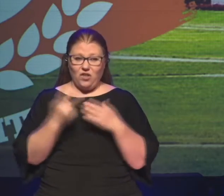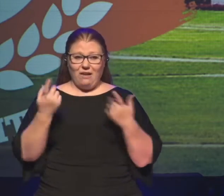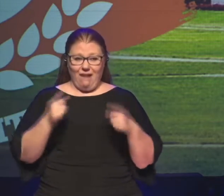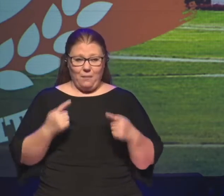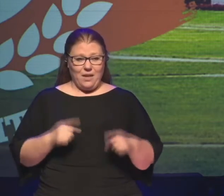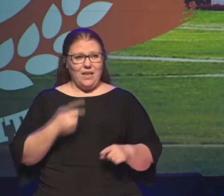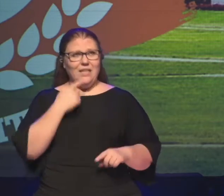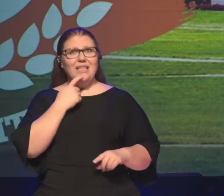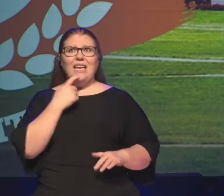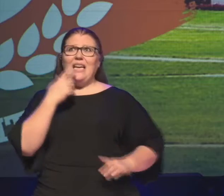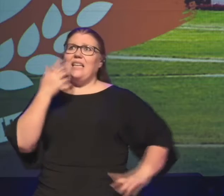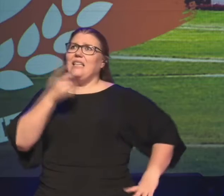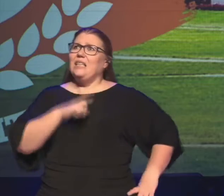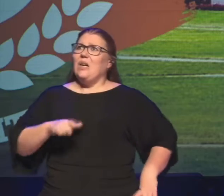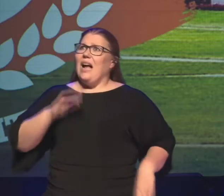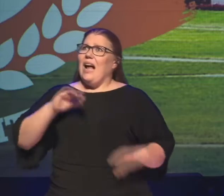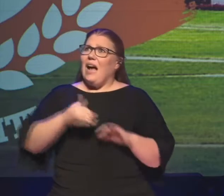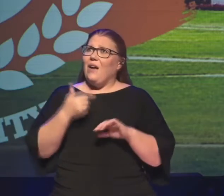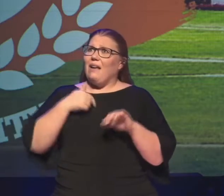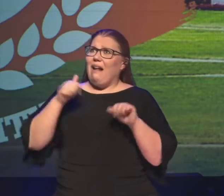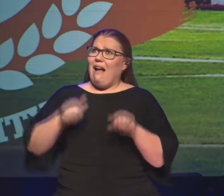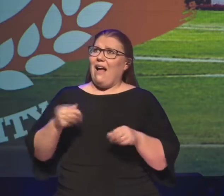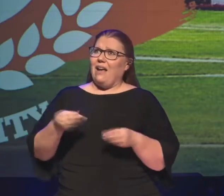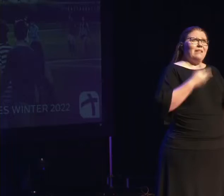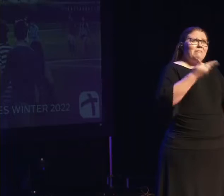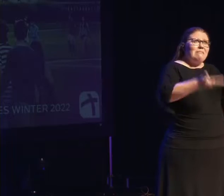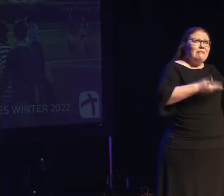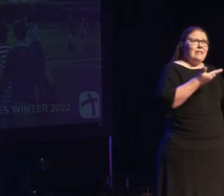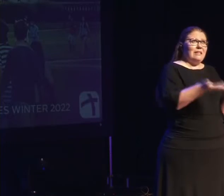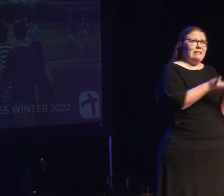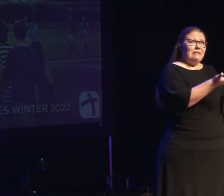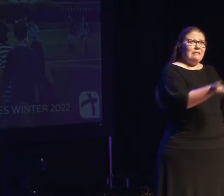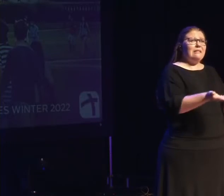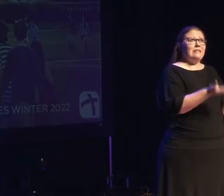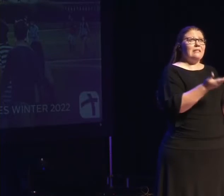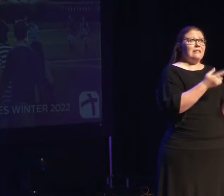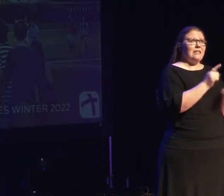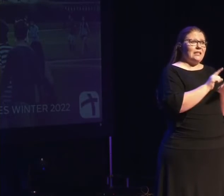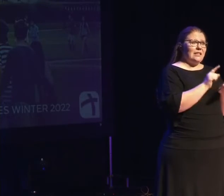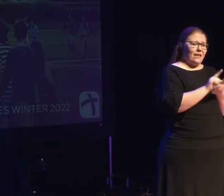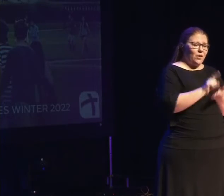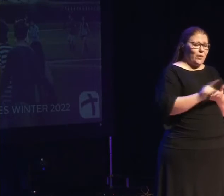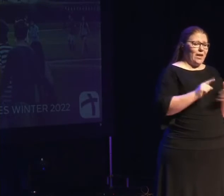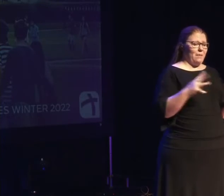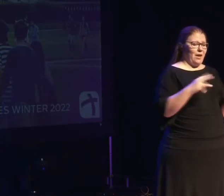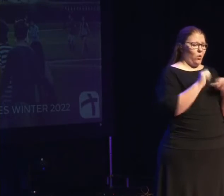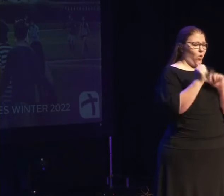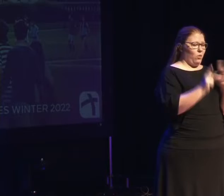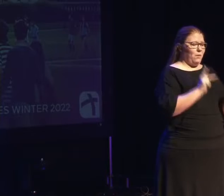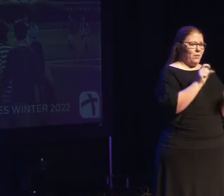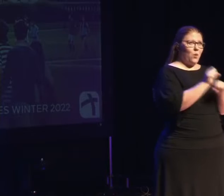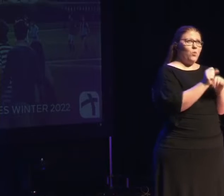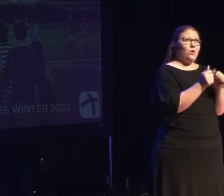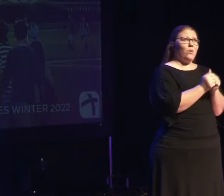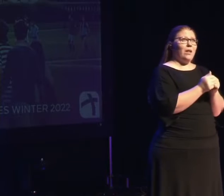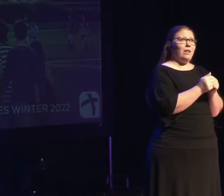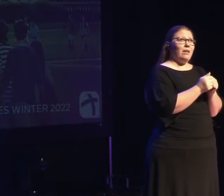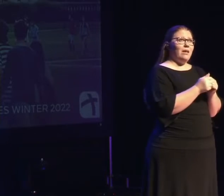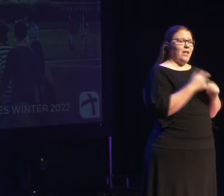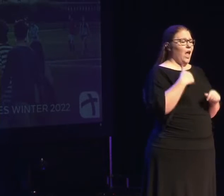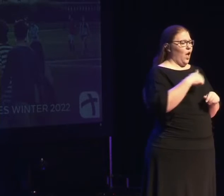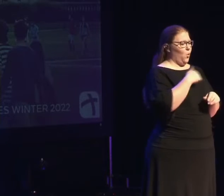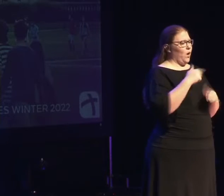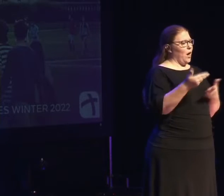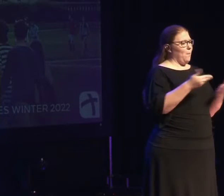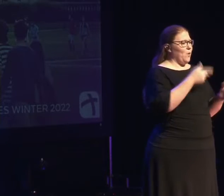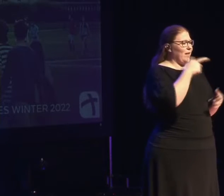you know what, Lord, how can I bring hospitality to this moment? Say, hey, once a week, I'm just going to gather all these people that I work with and say, hey, let's brown bag lunch